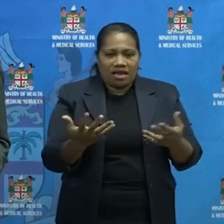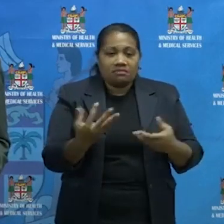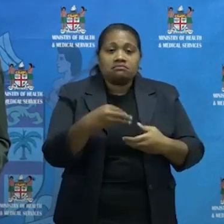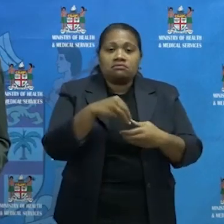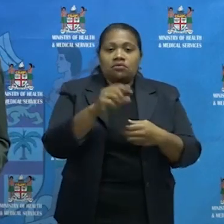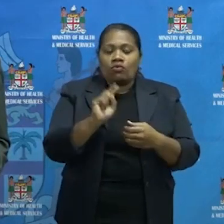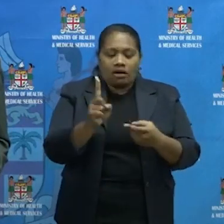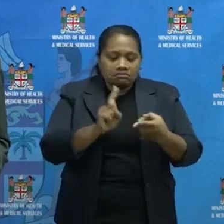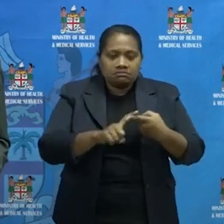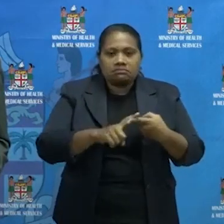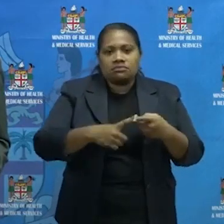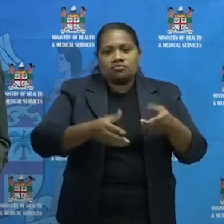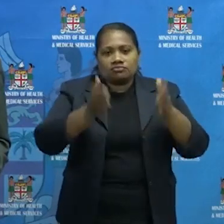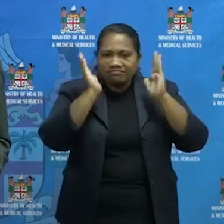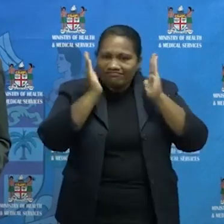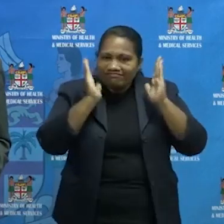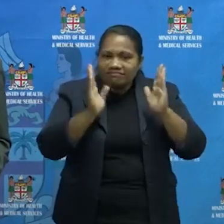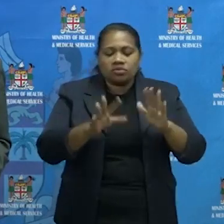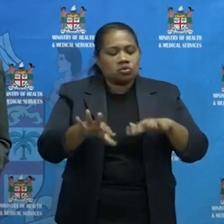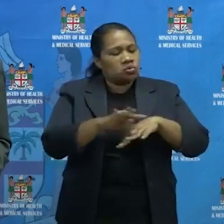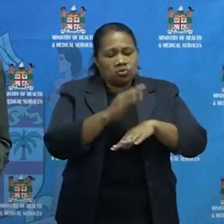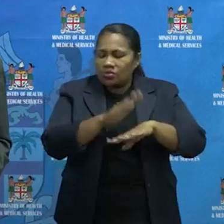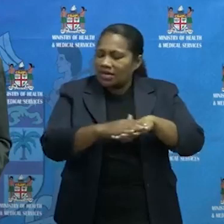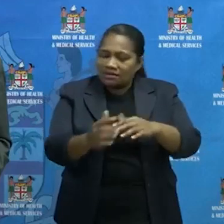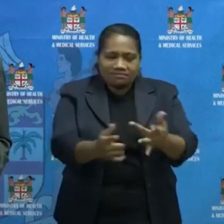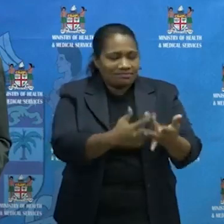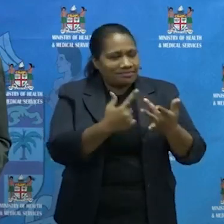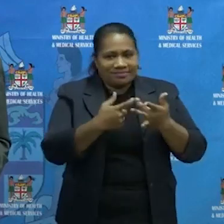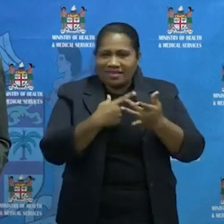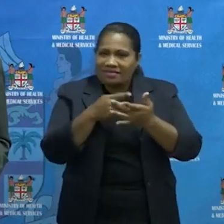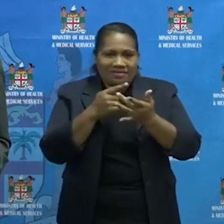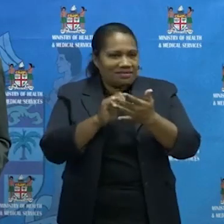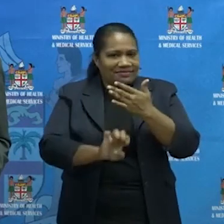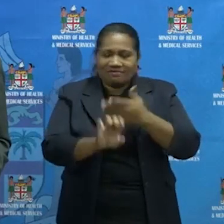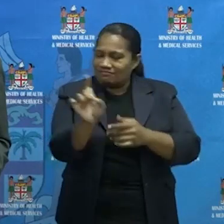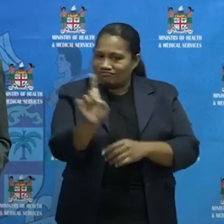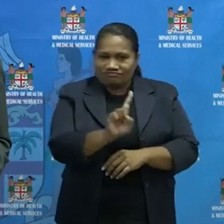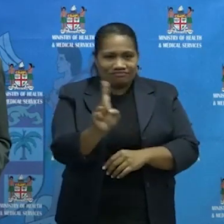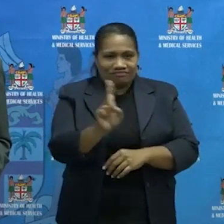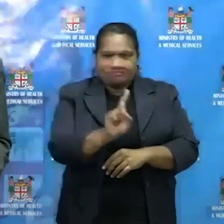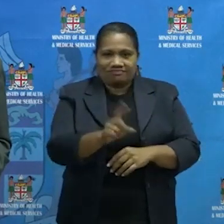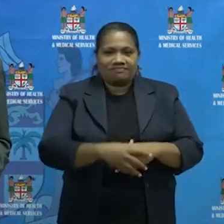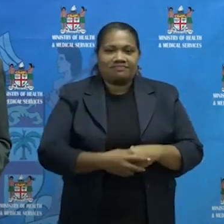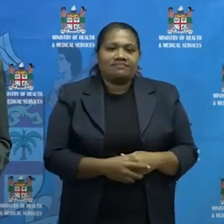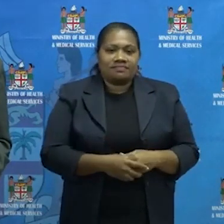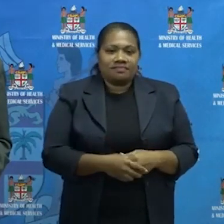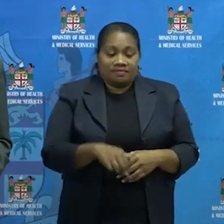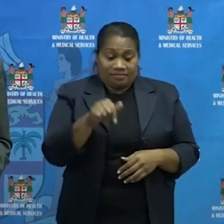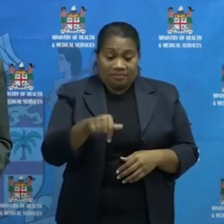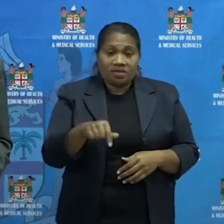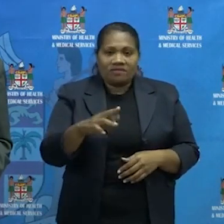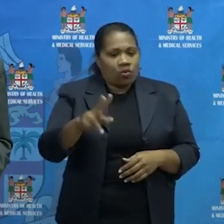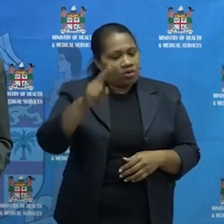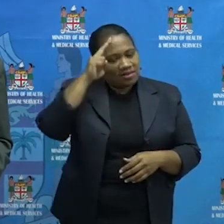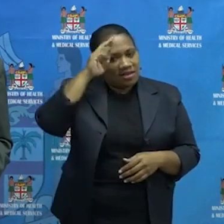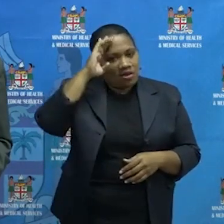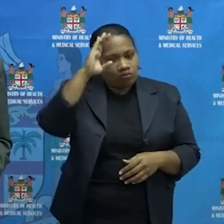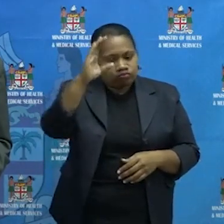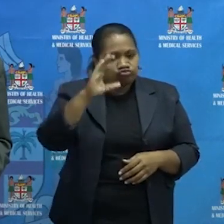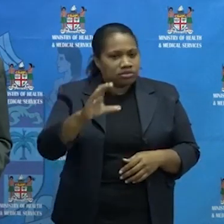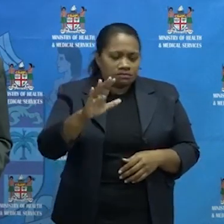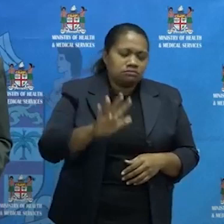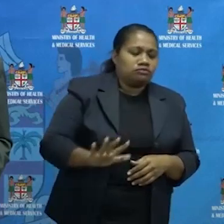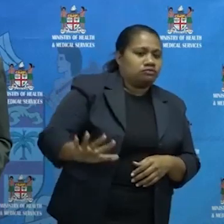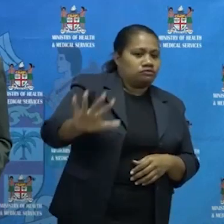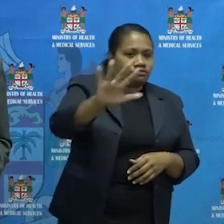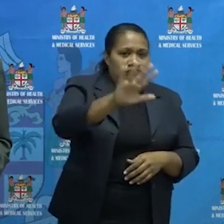services, weddings, and other events. This gathering restriction applies nationwide.